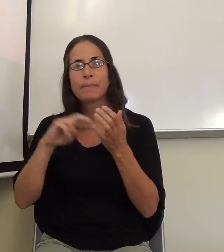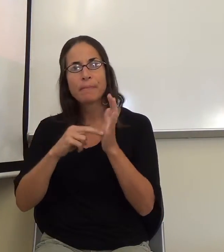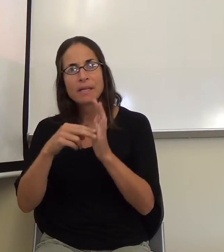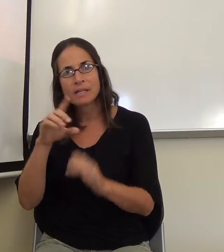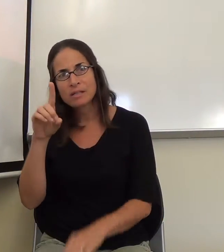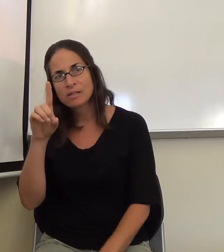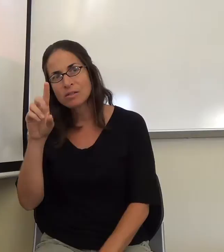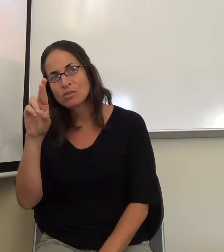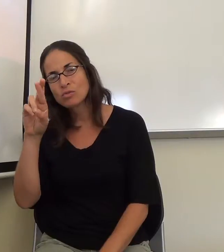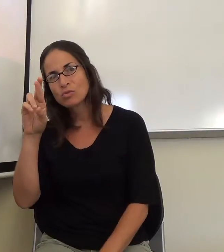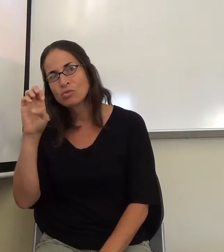Dredge.